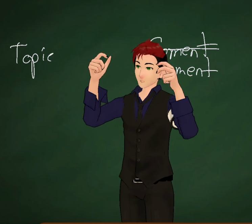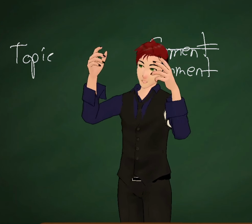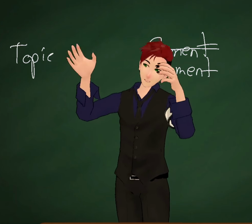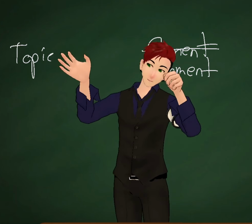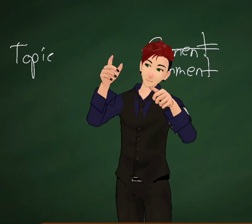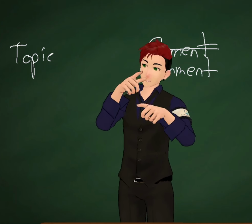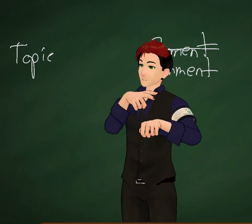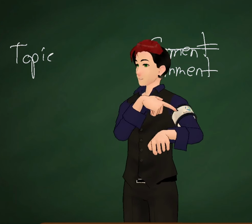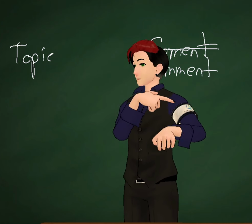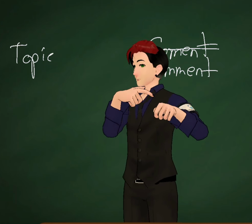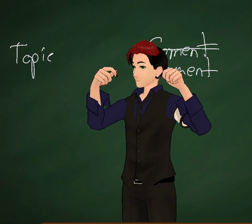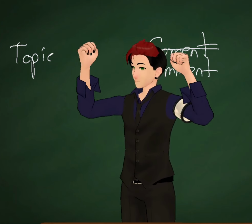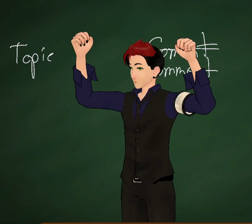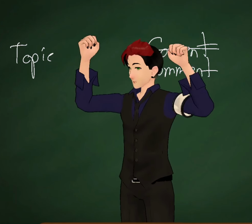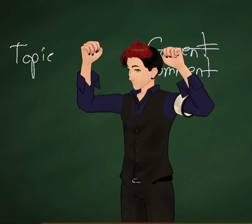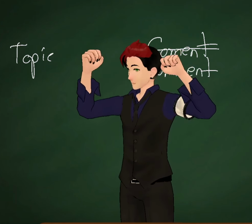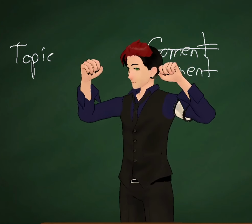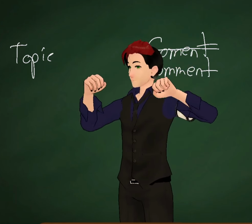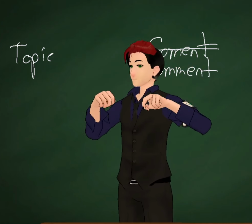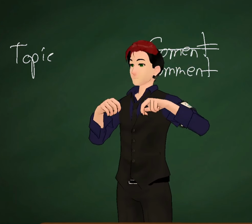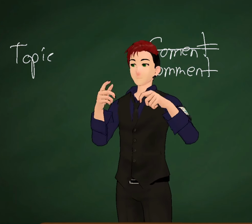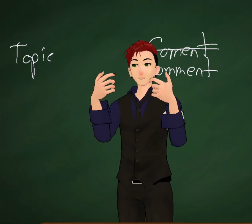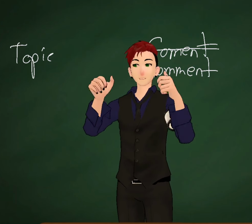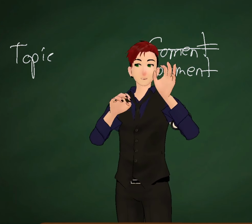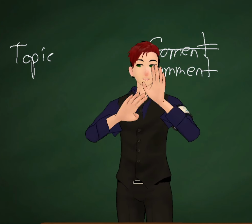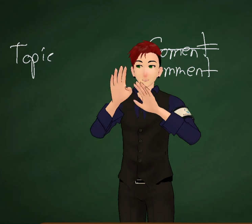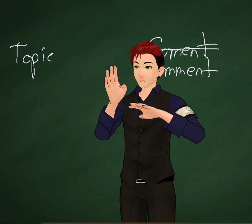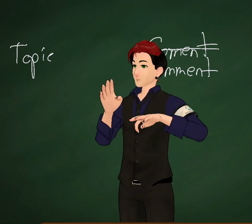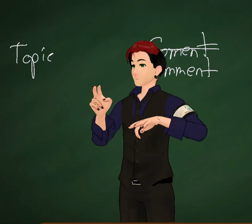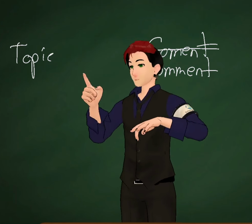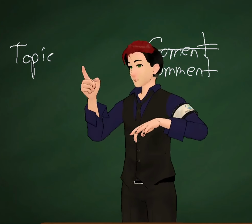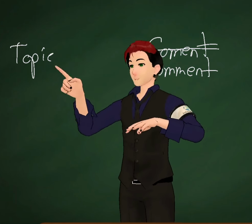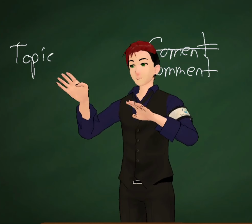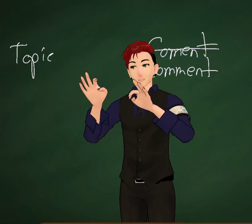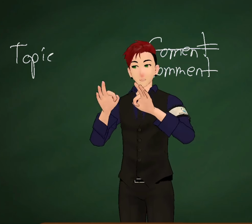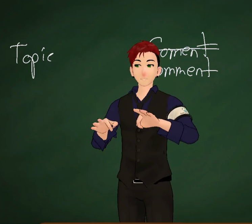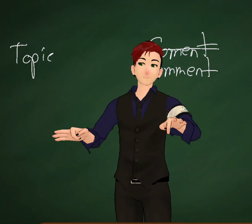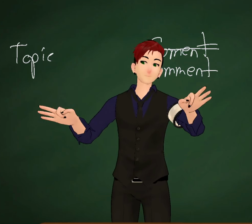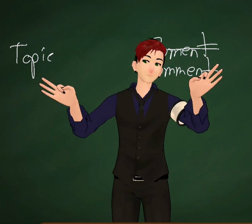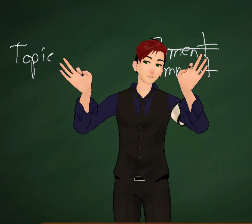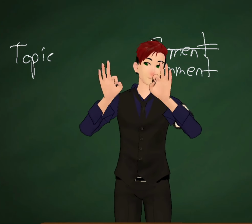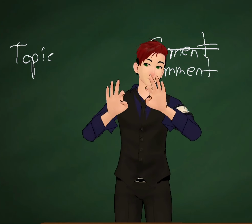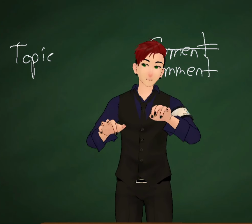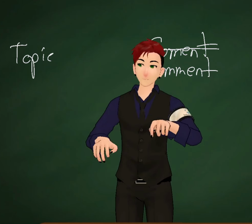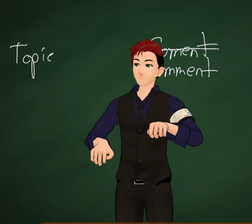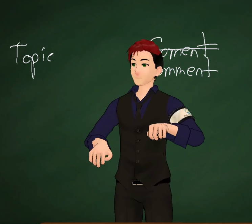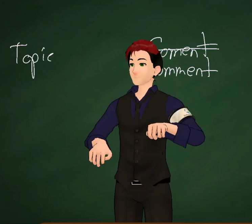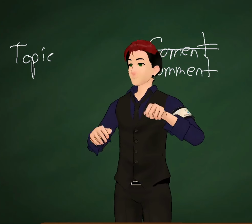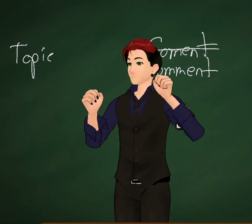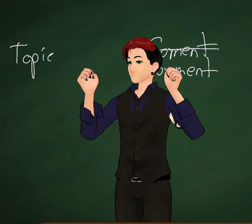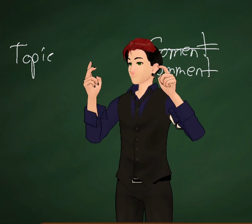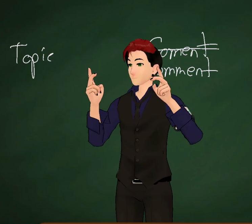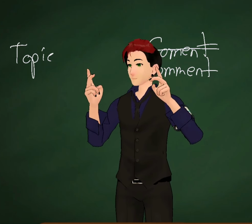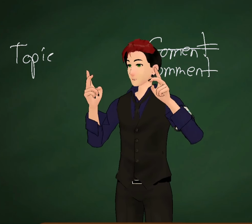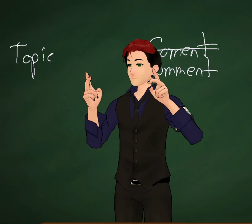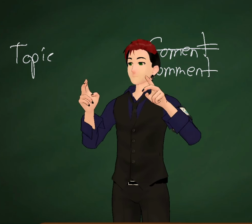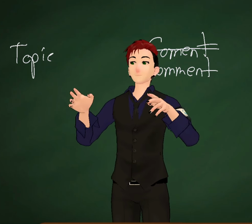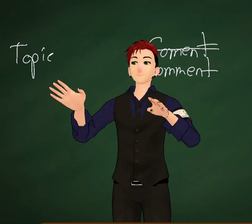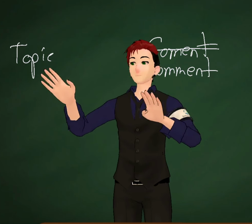like full length lesson that I'm trying to develop, because that is very important. Okay.